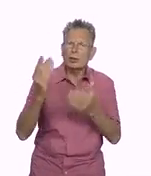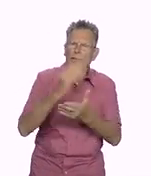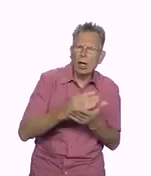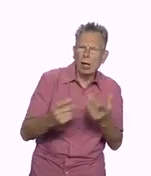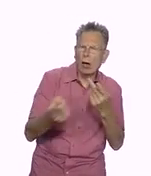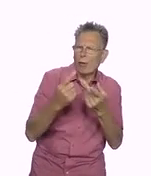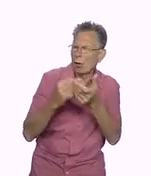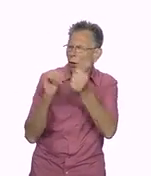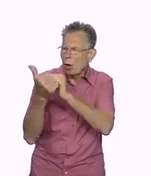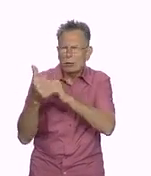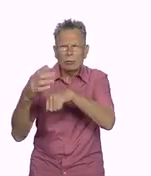need.